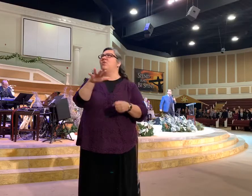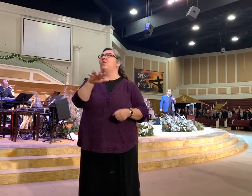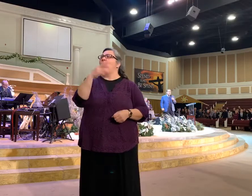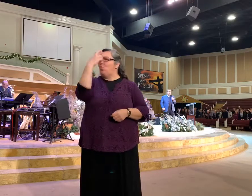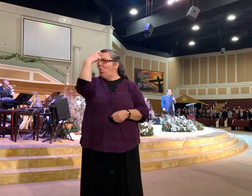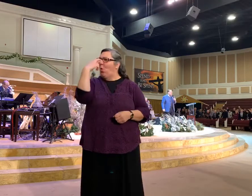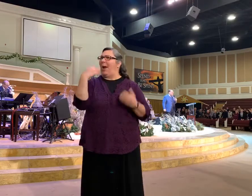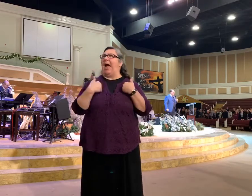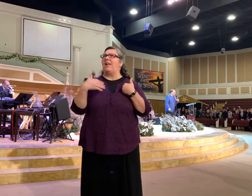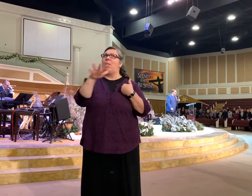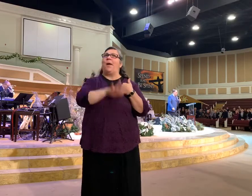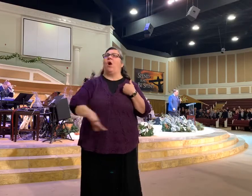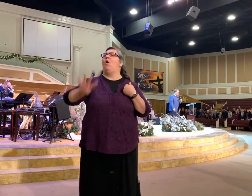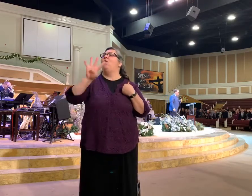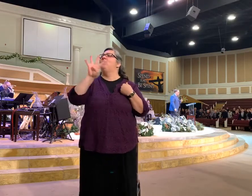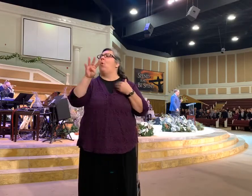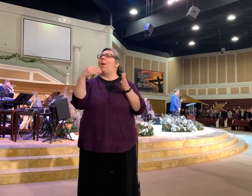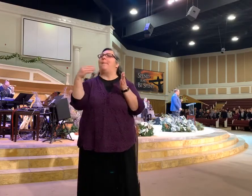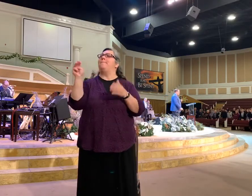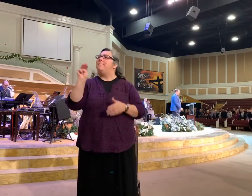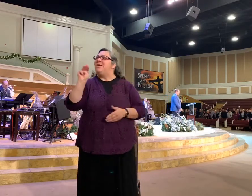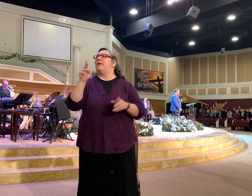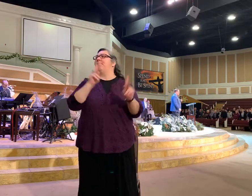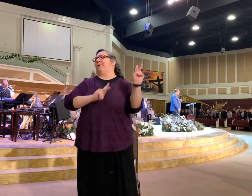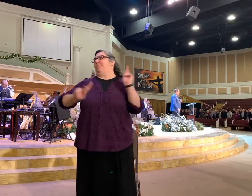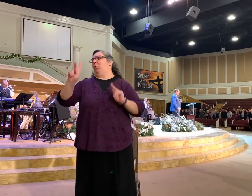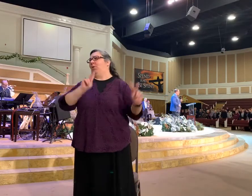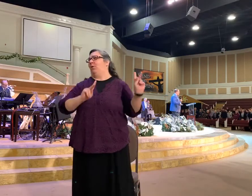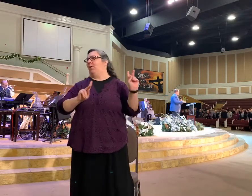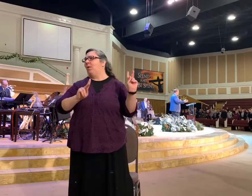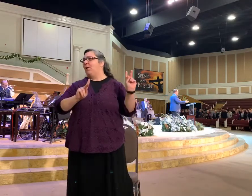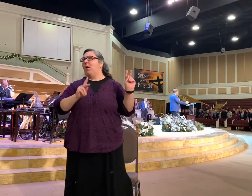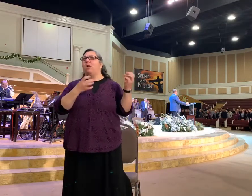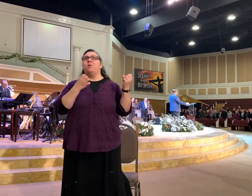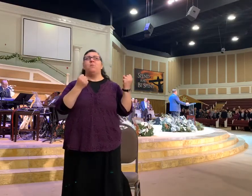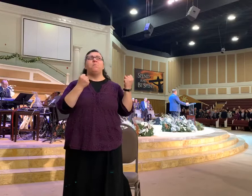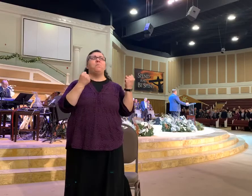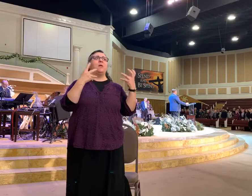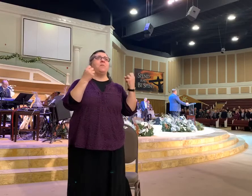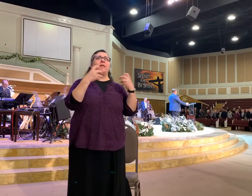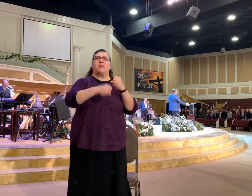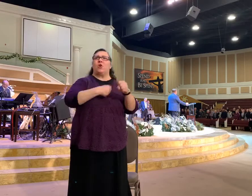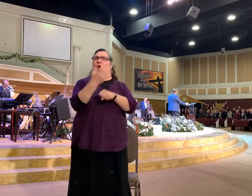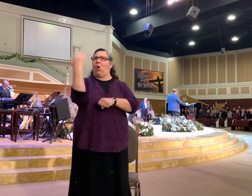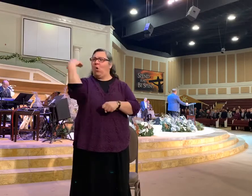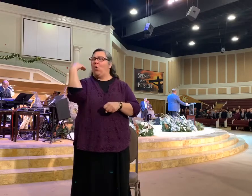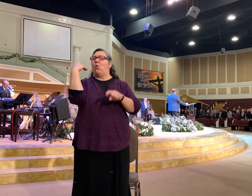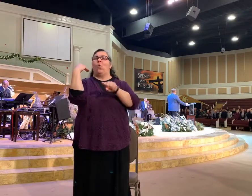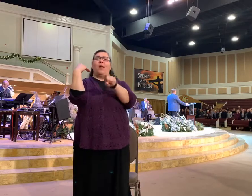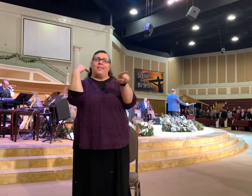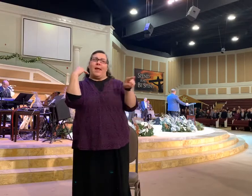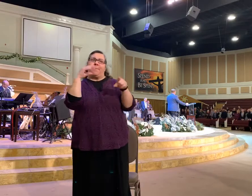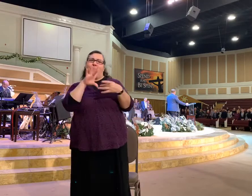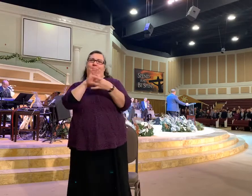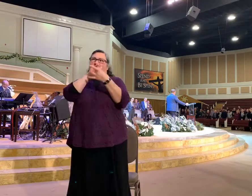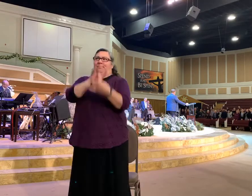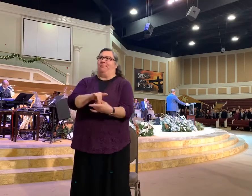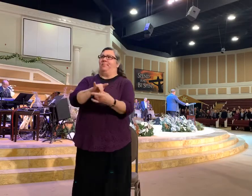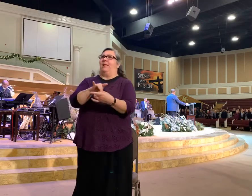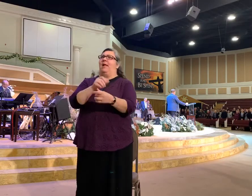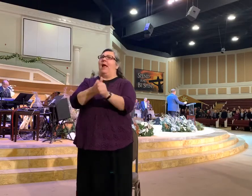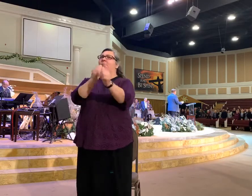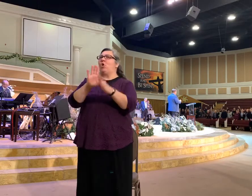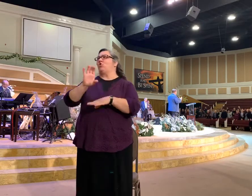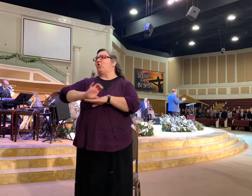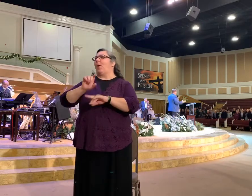people. And there were people that had many years ago been part of the apostolic church